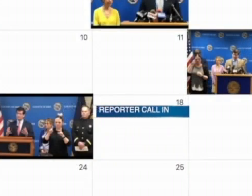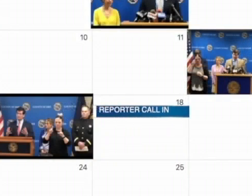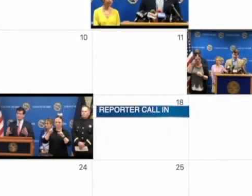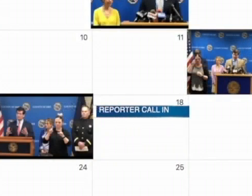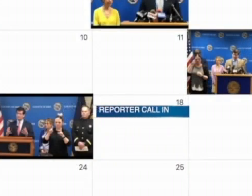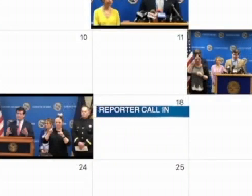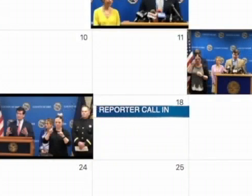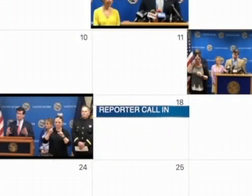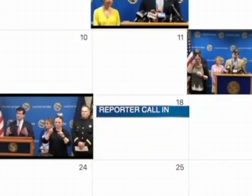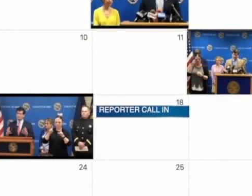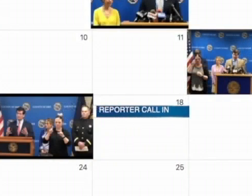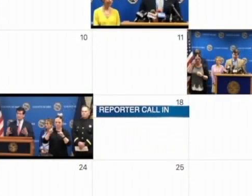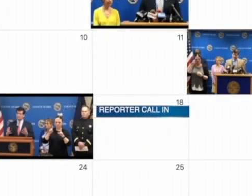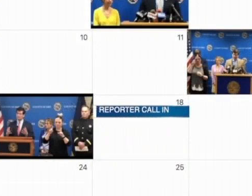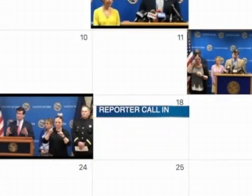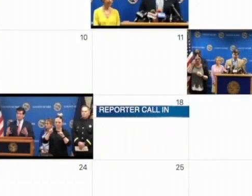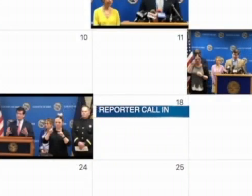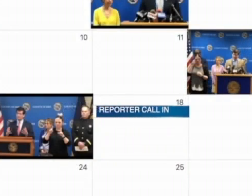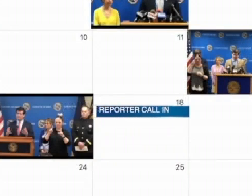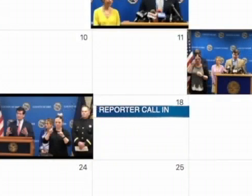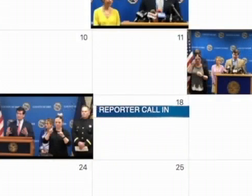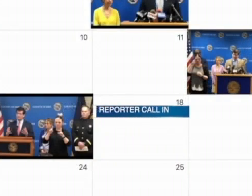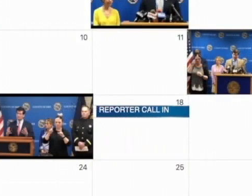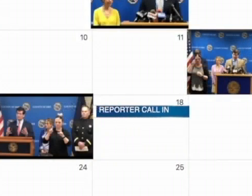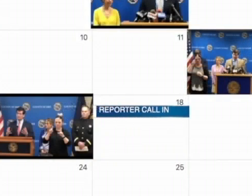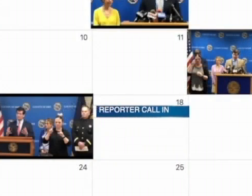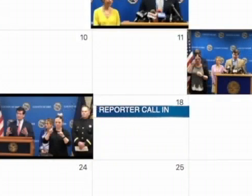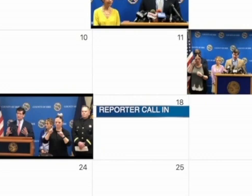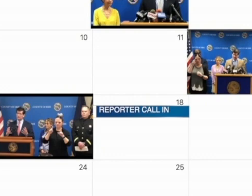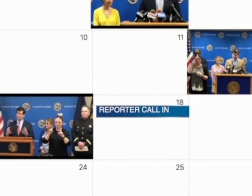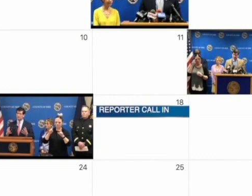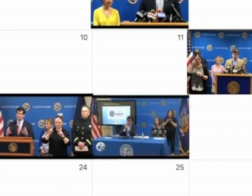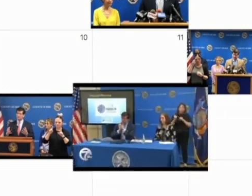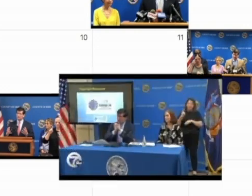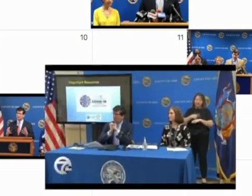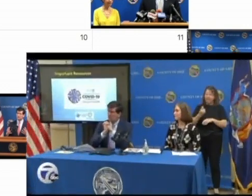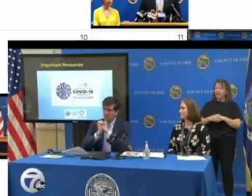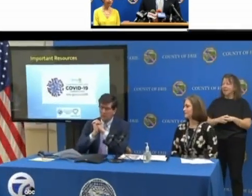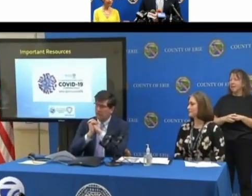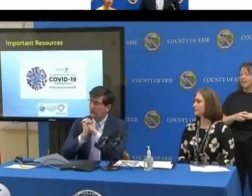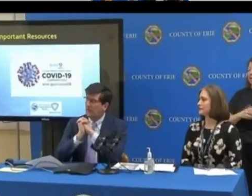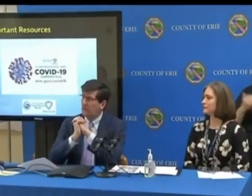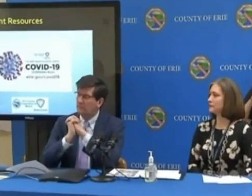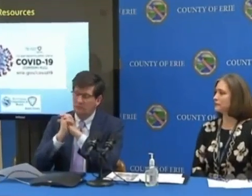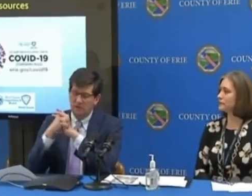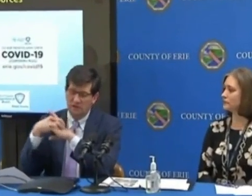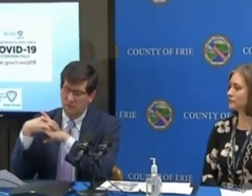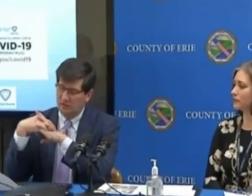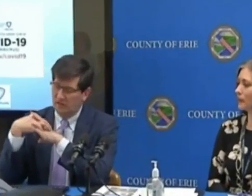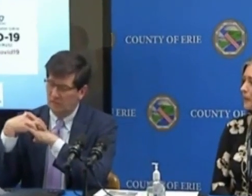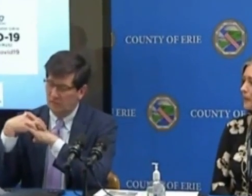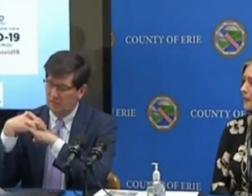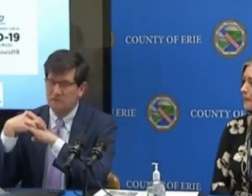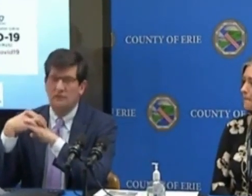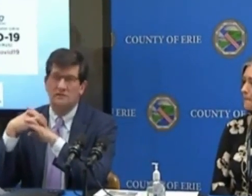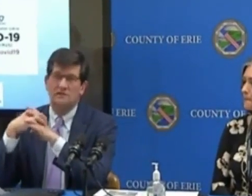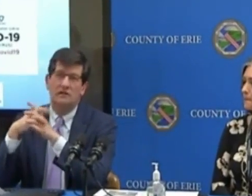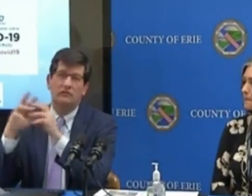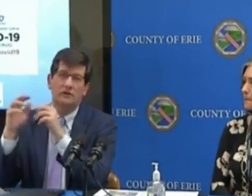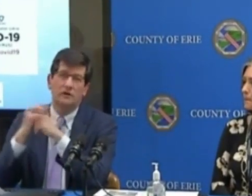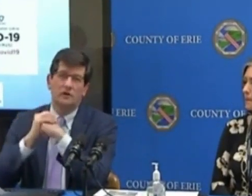a single camera was set up and reporters had to call in with questions. And now we'll reopen it back up to any media who may have questions